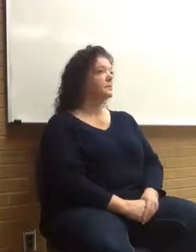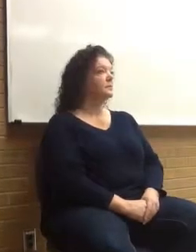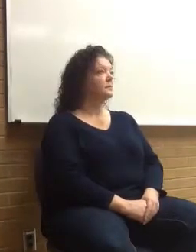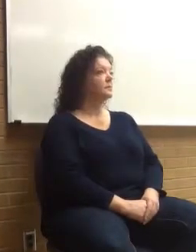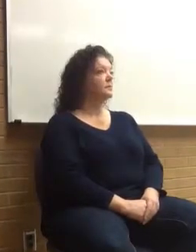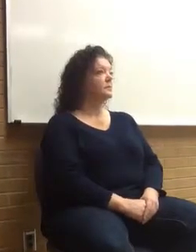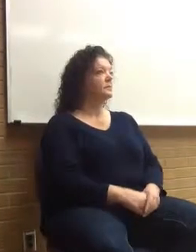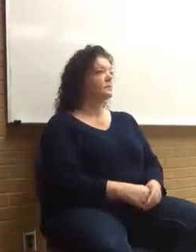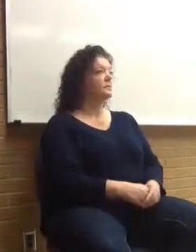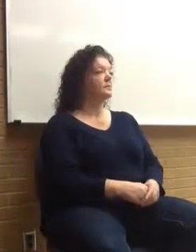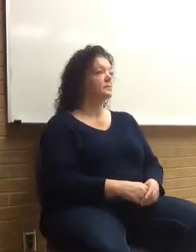Correct?